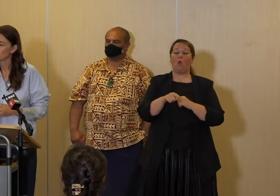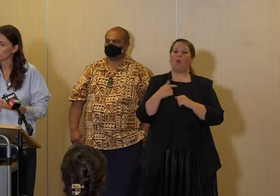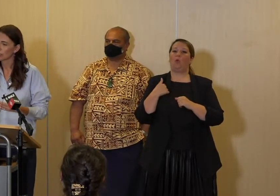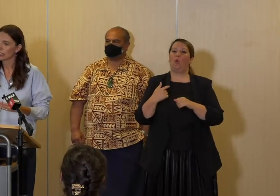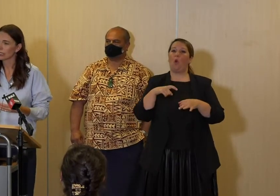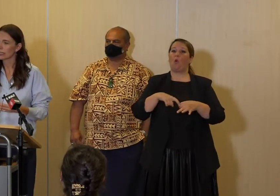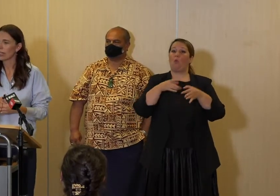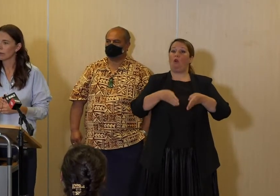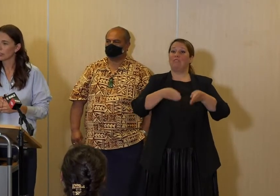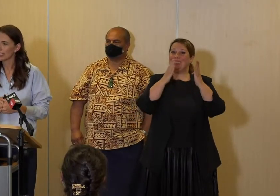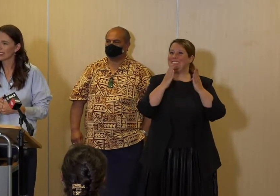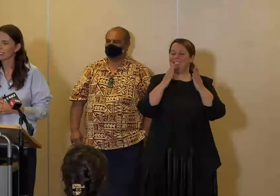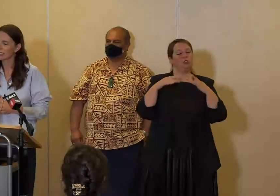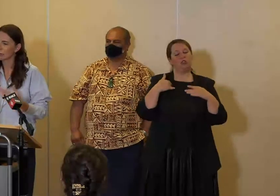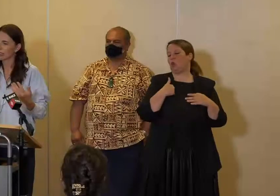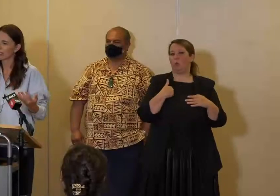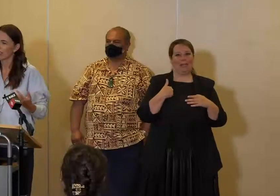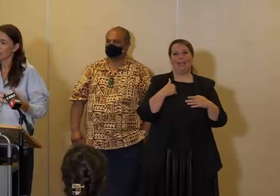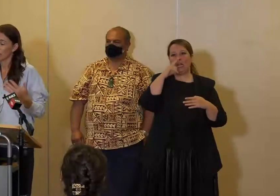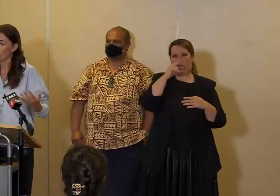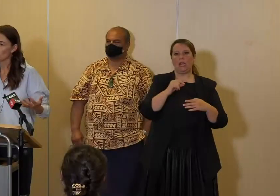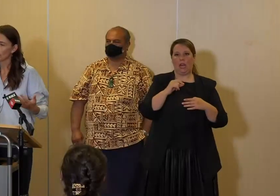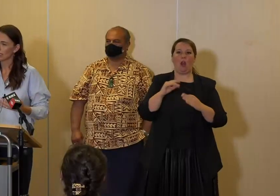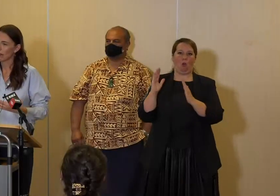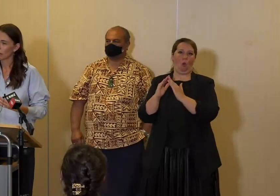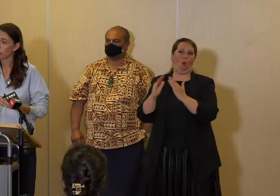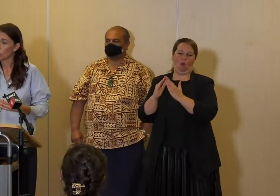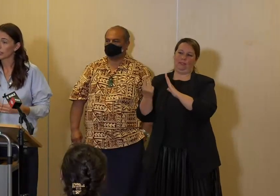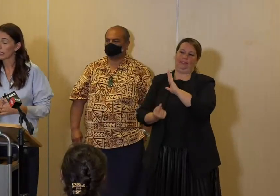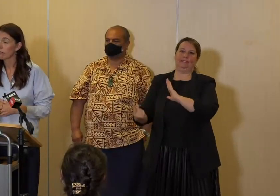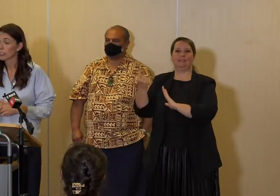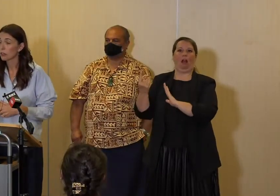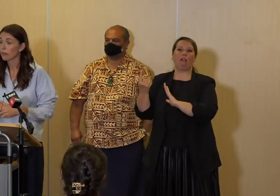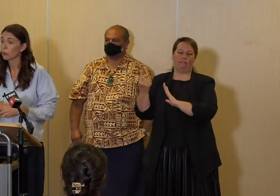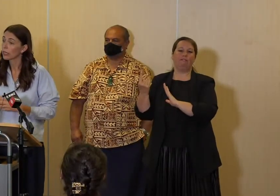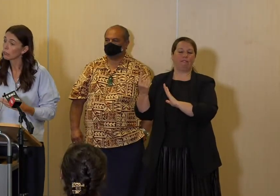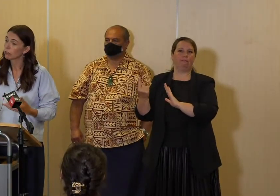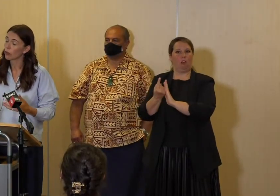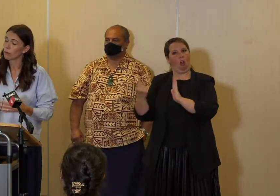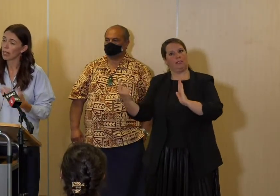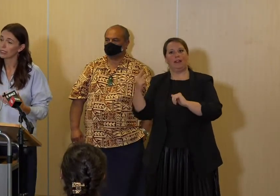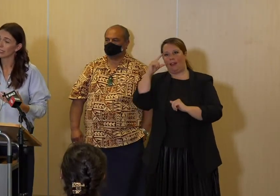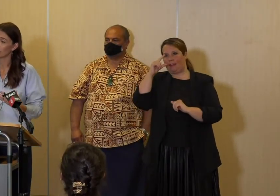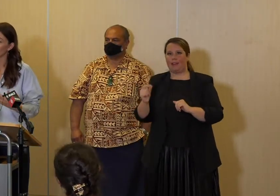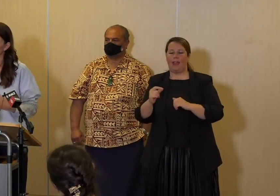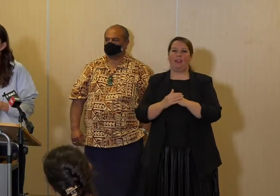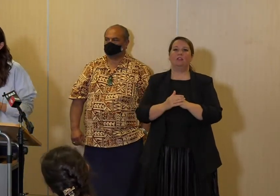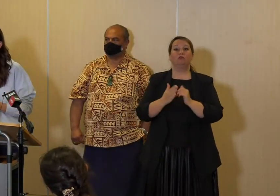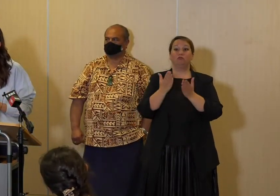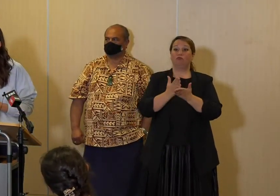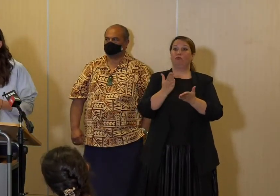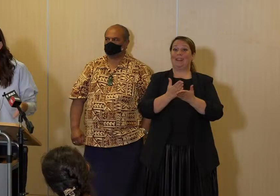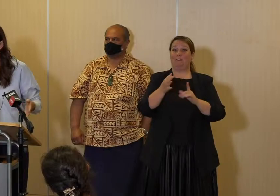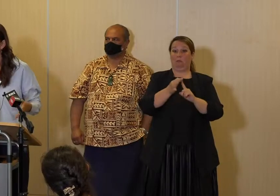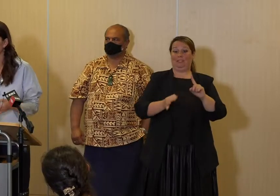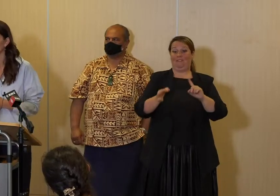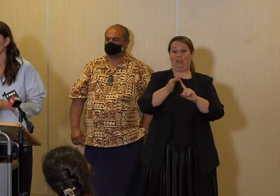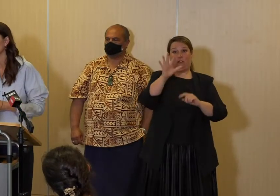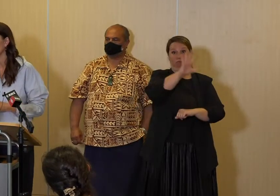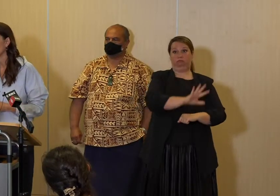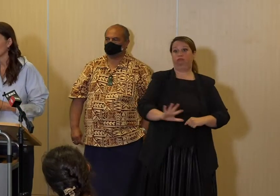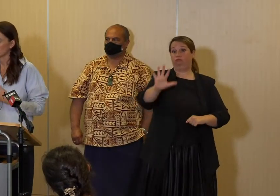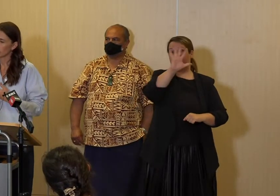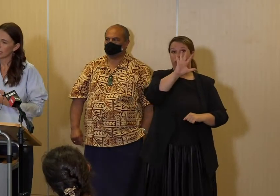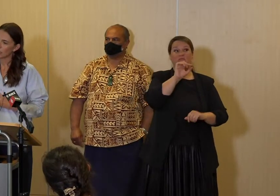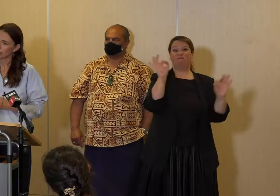where of course often it's New Zealand has been very open to having quarantine-free travel in from parts of the Pacific where there is no